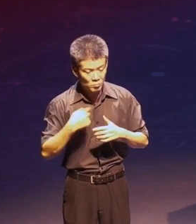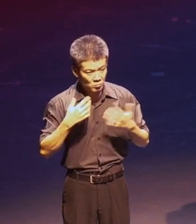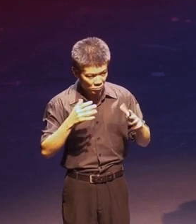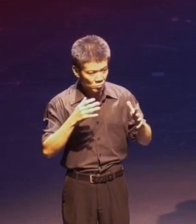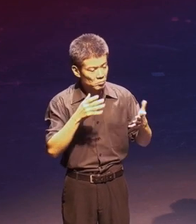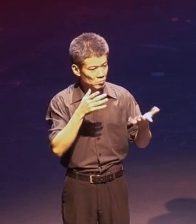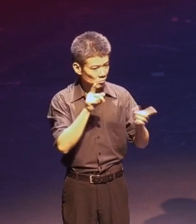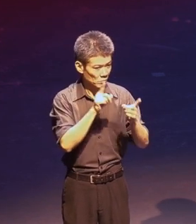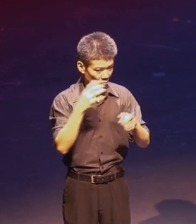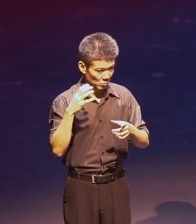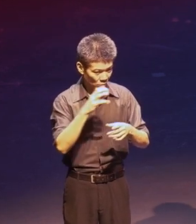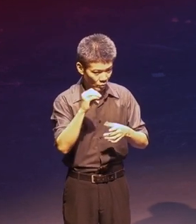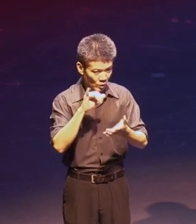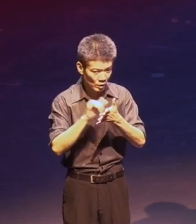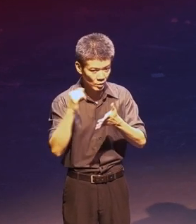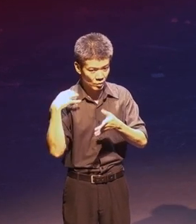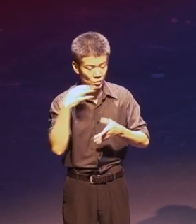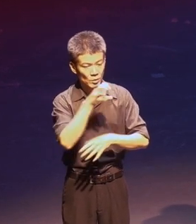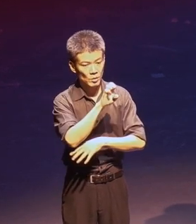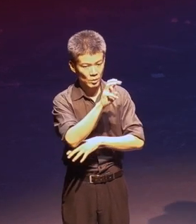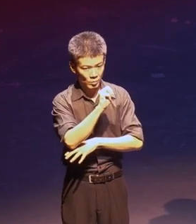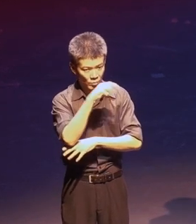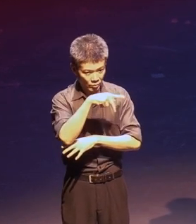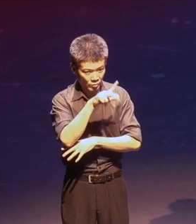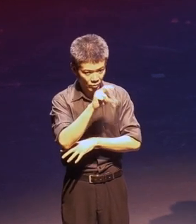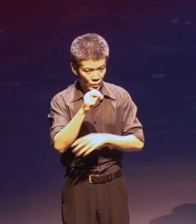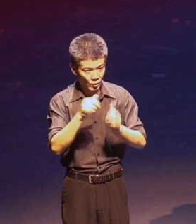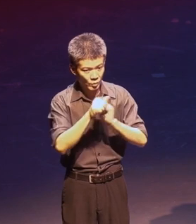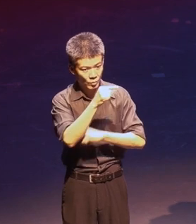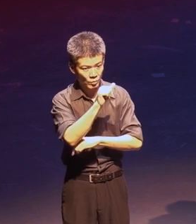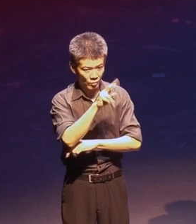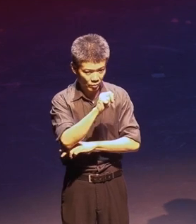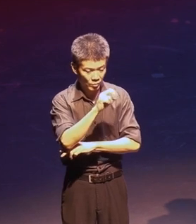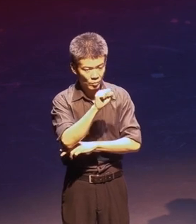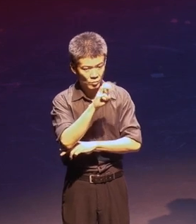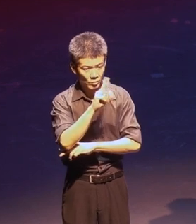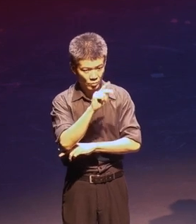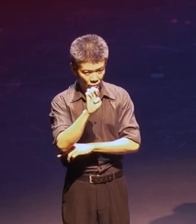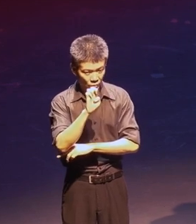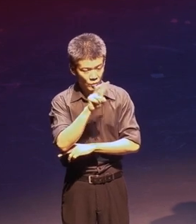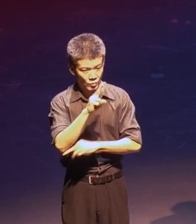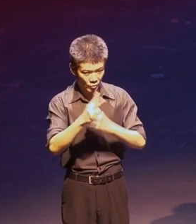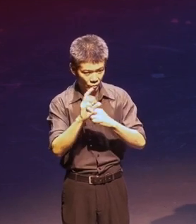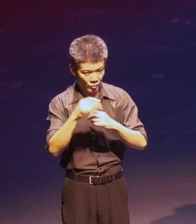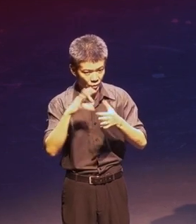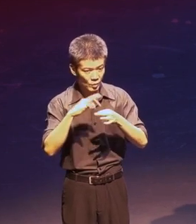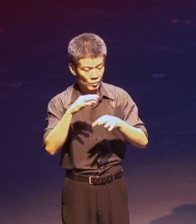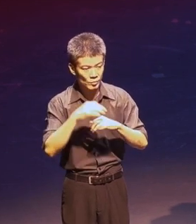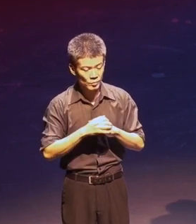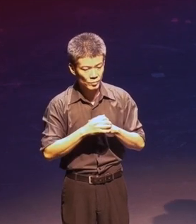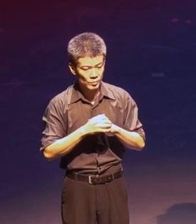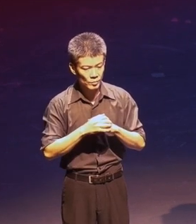had the privilege of co-chairing the EMP 2030 Steering Committee with Mr. Gan Xiaoki, Vice Chairperson of the Singapore Business